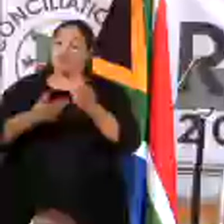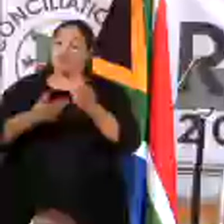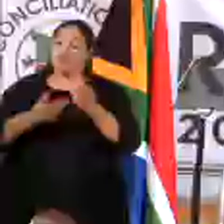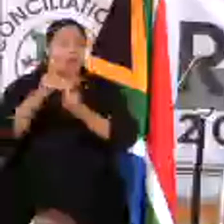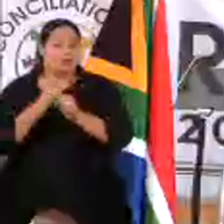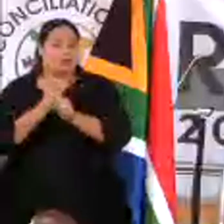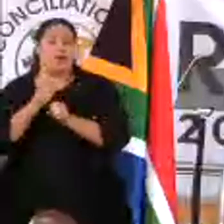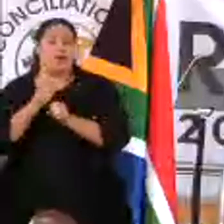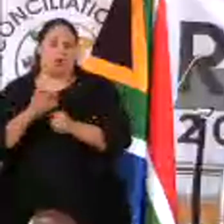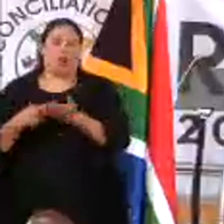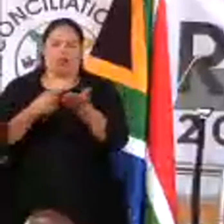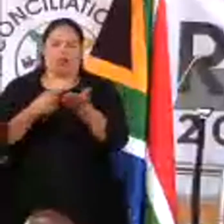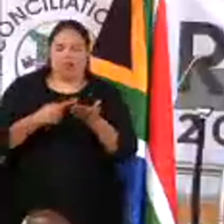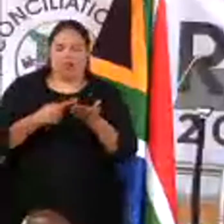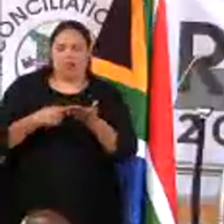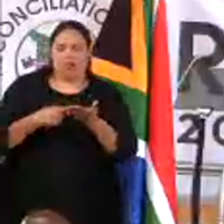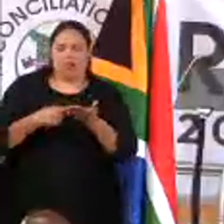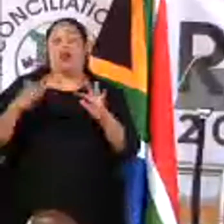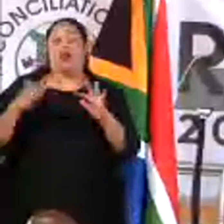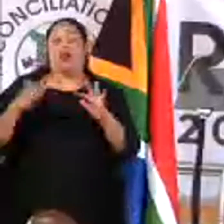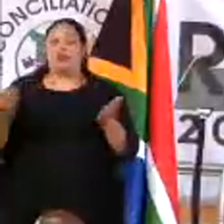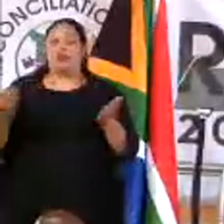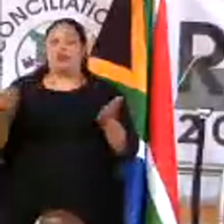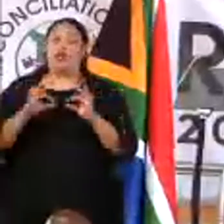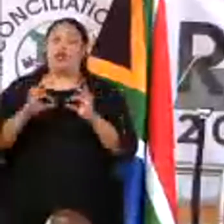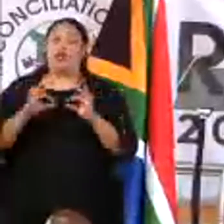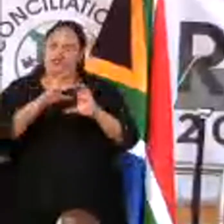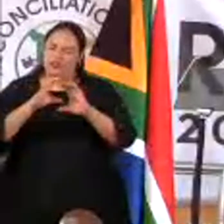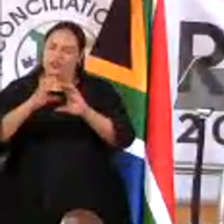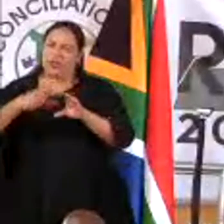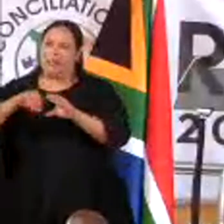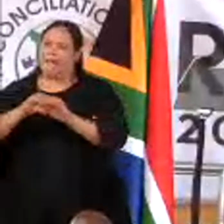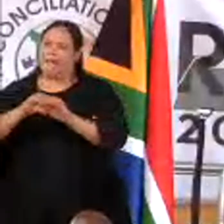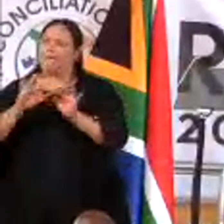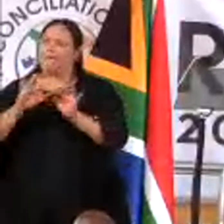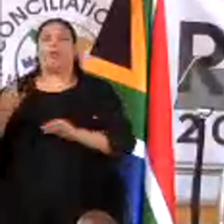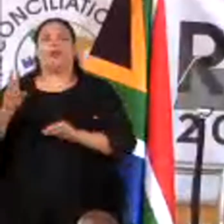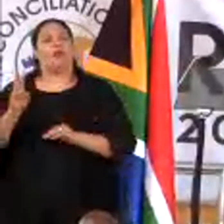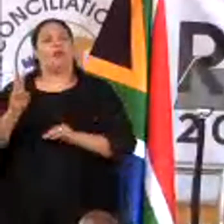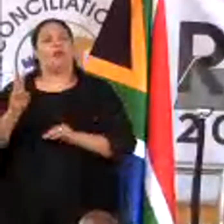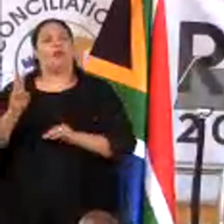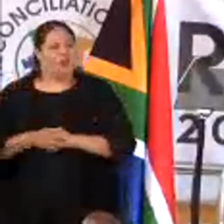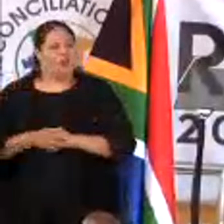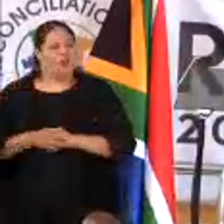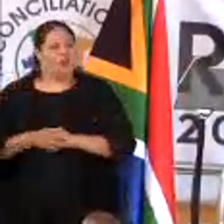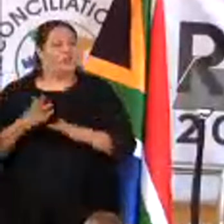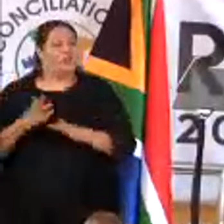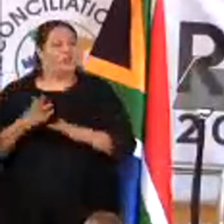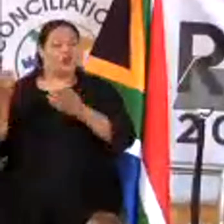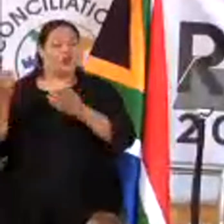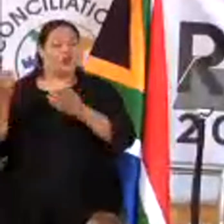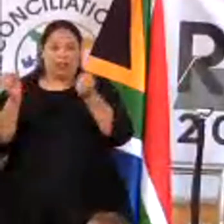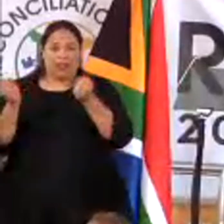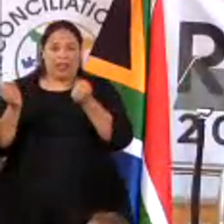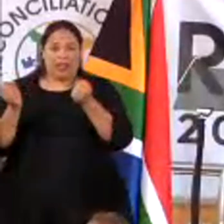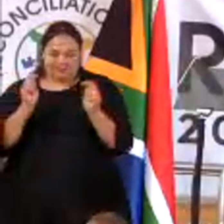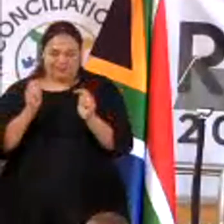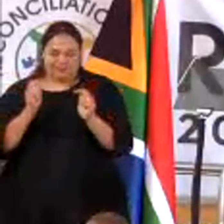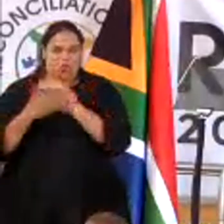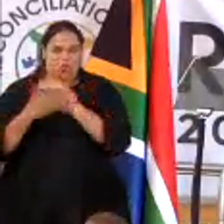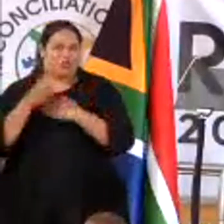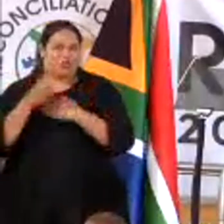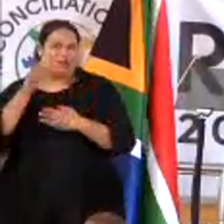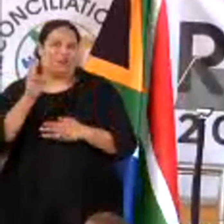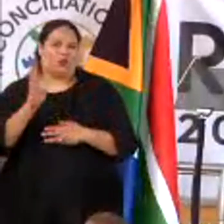year to enable a conversation among citizens on shaping our country's